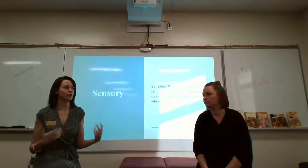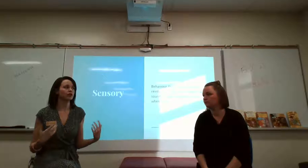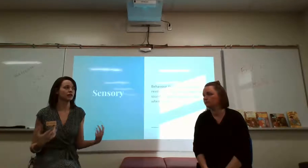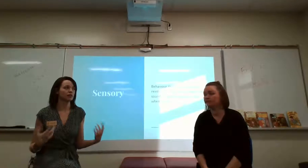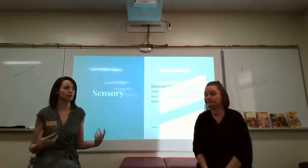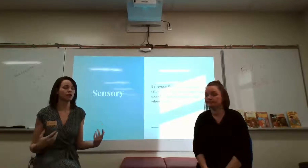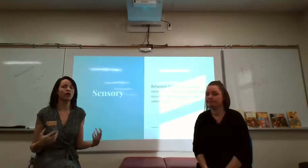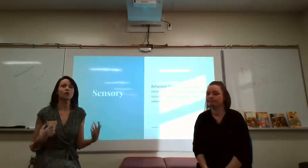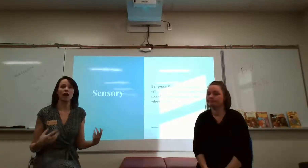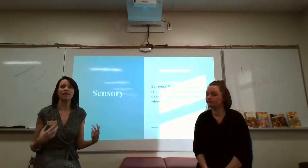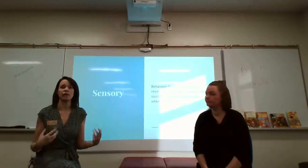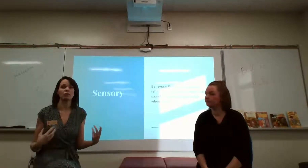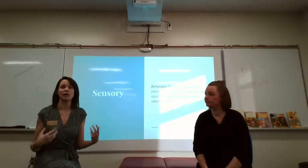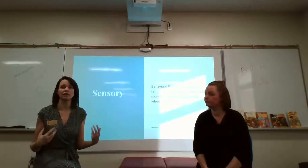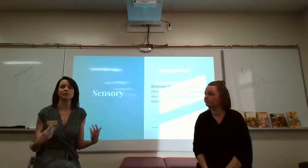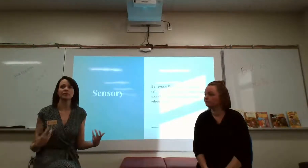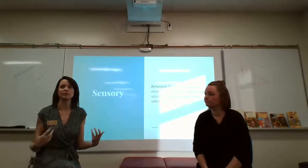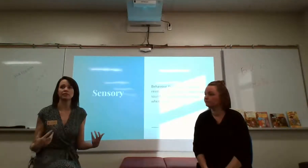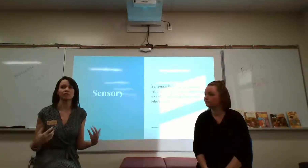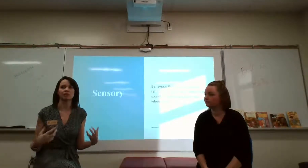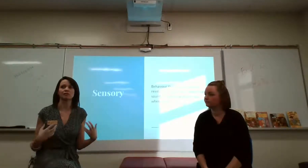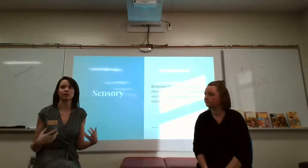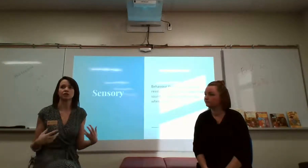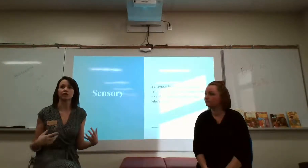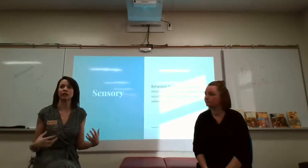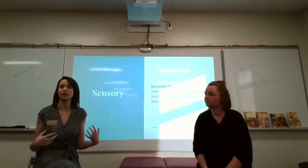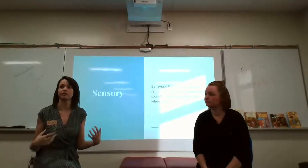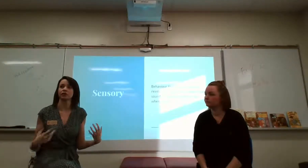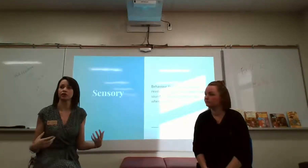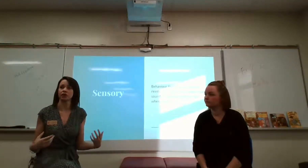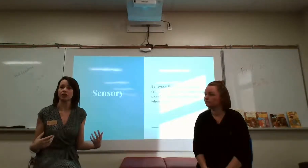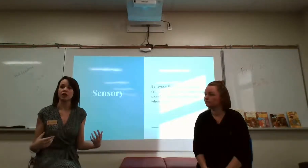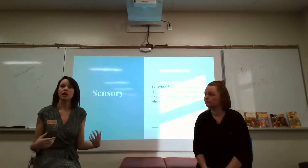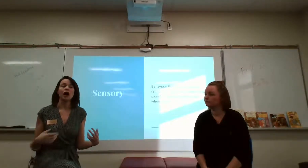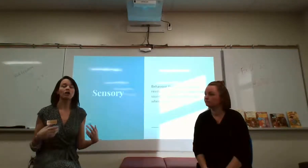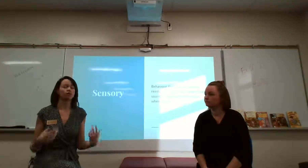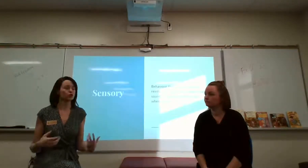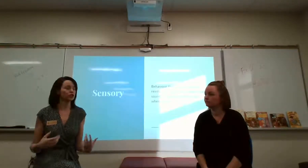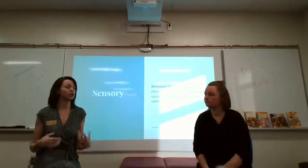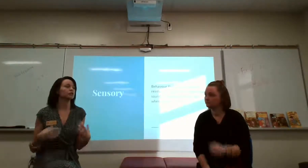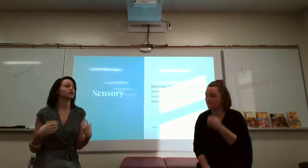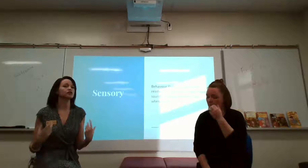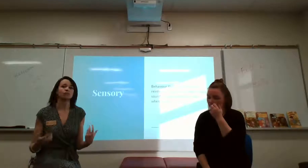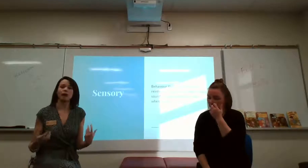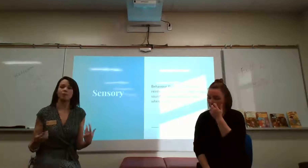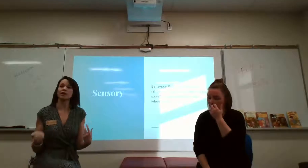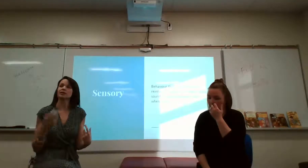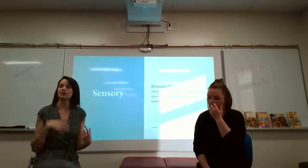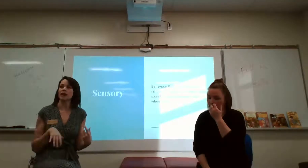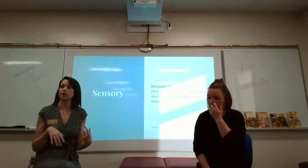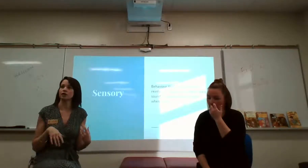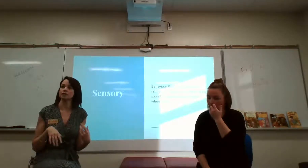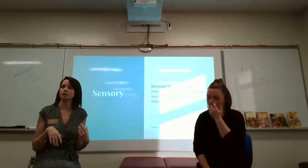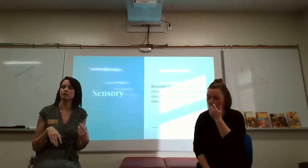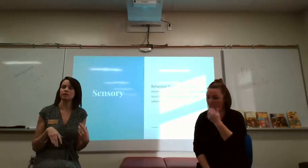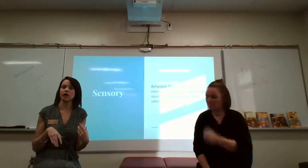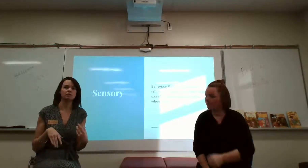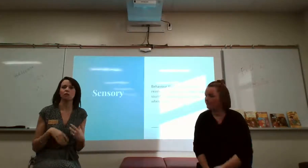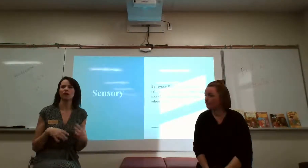an example of why that would make sense to be a sensory related function. Unfortunately, we assume that based on diagnoses sometimes, but we don't